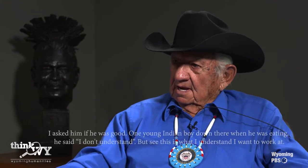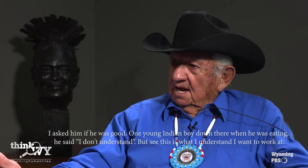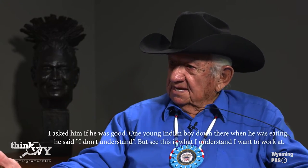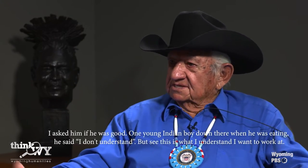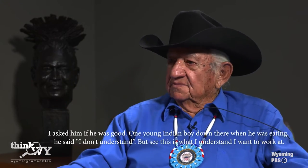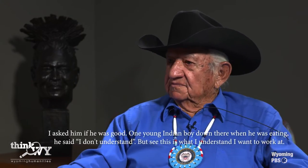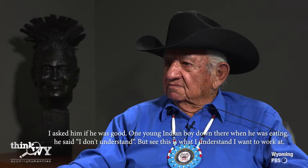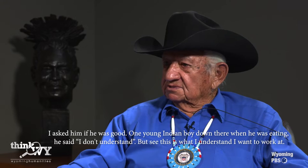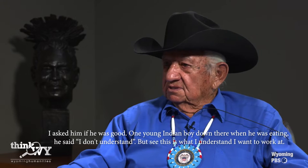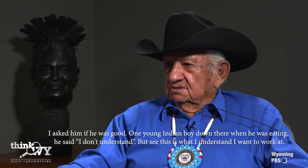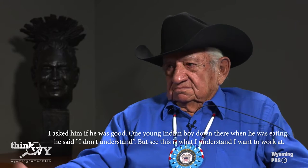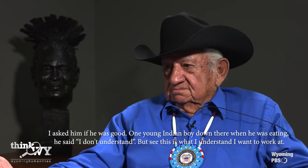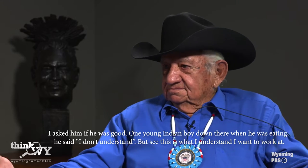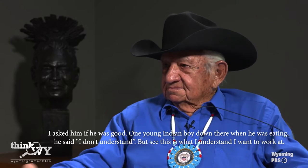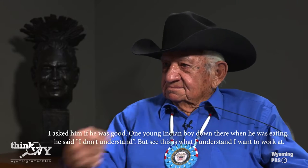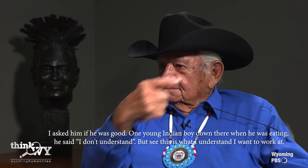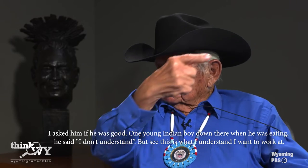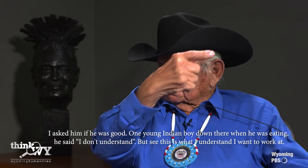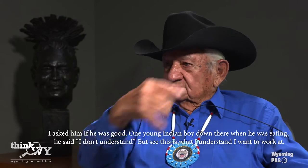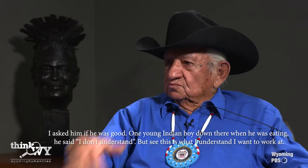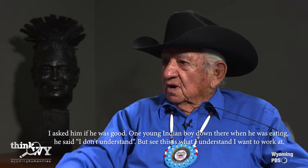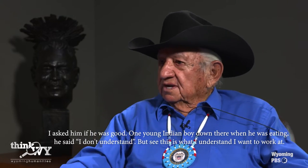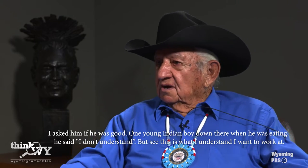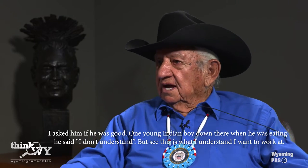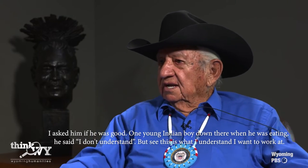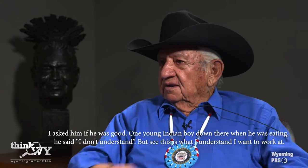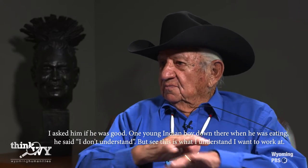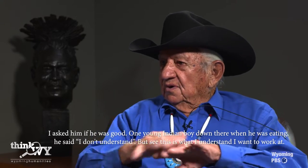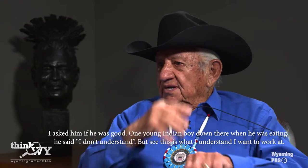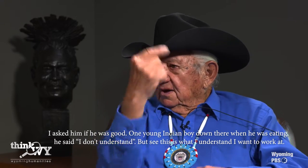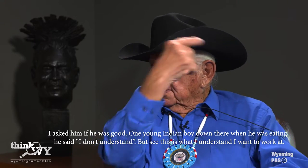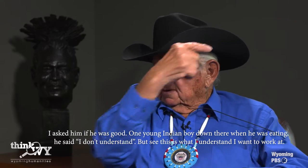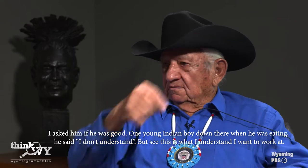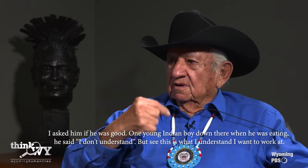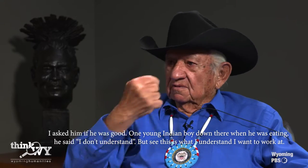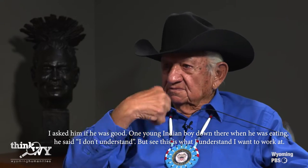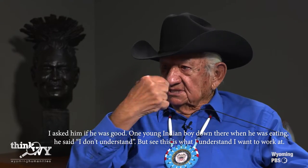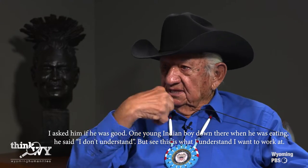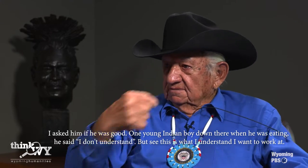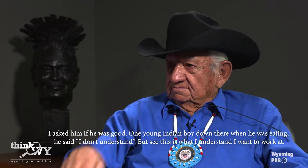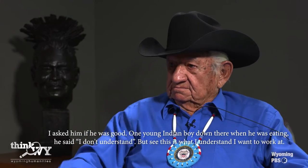I asked him if they was good. One young Indian boy down there, when we was eating,